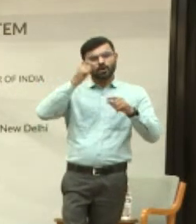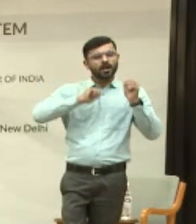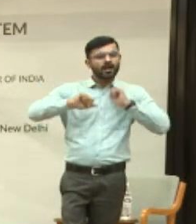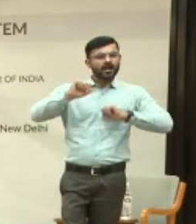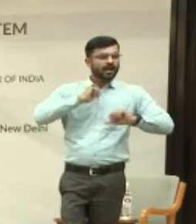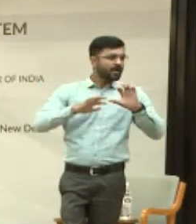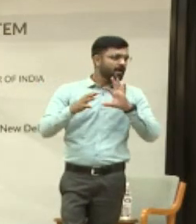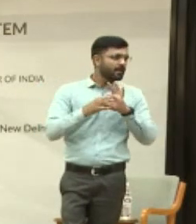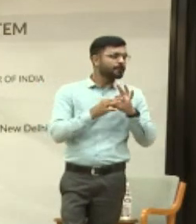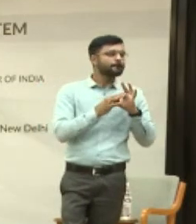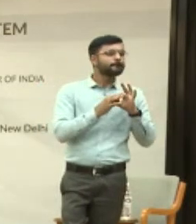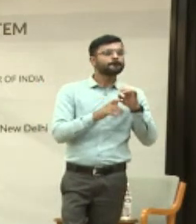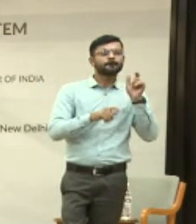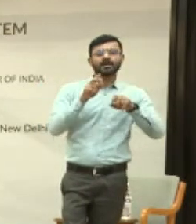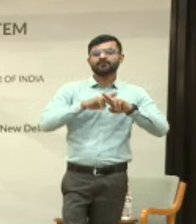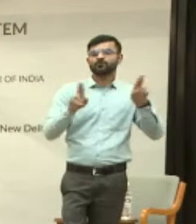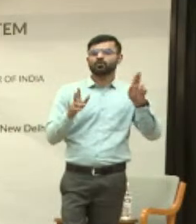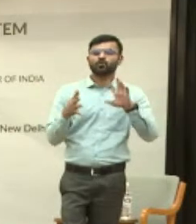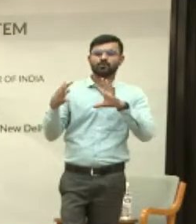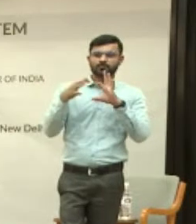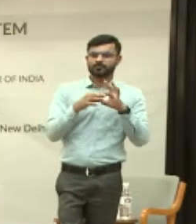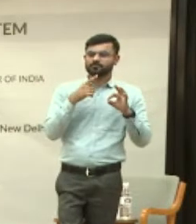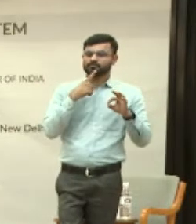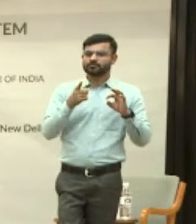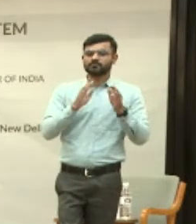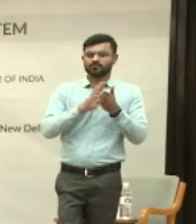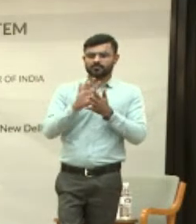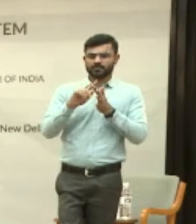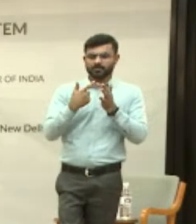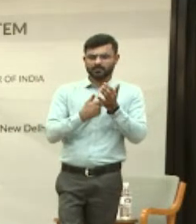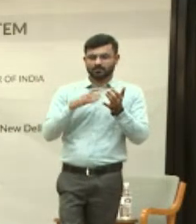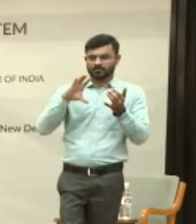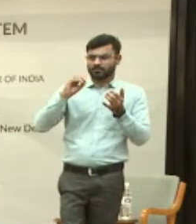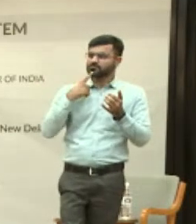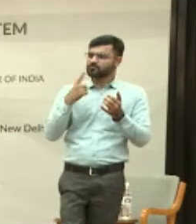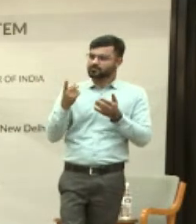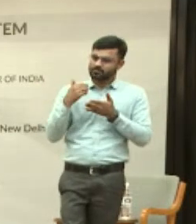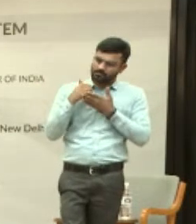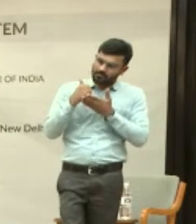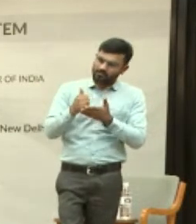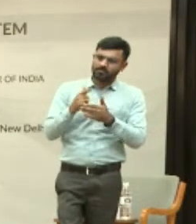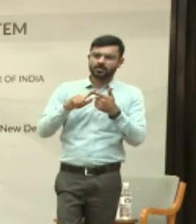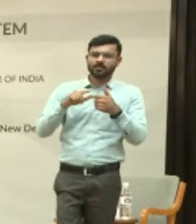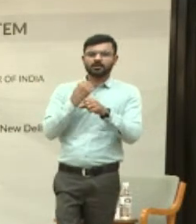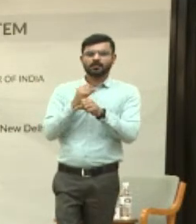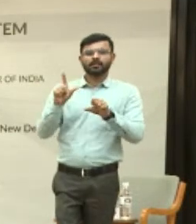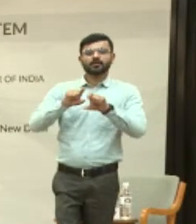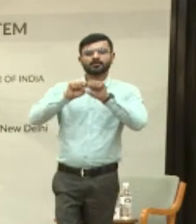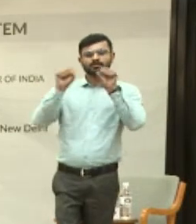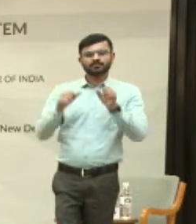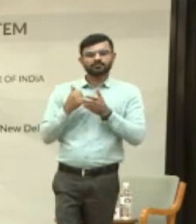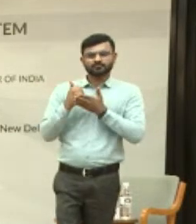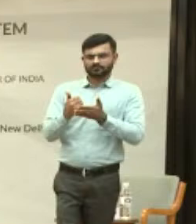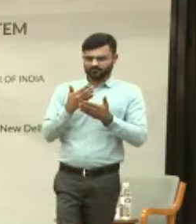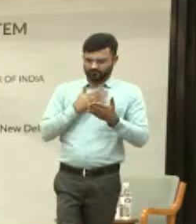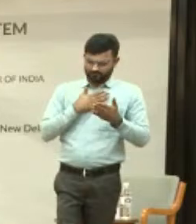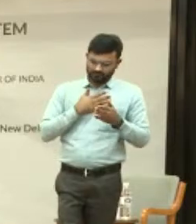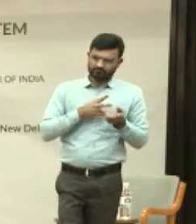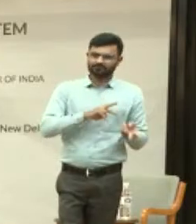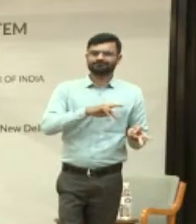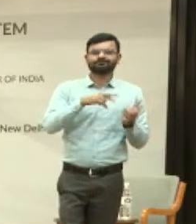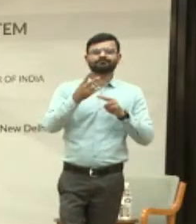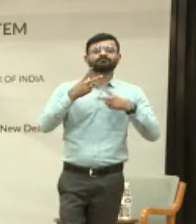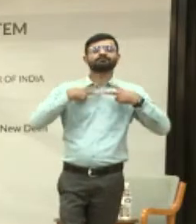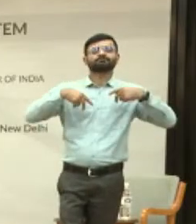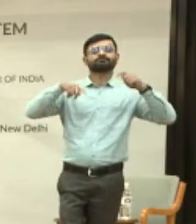of people who essentially said, heroes who said, to hell with the legal system. I will deliver